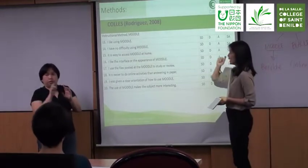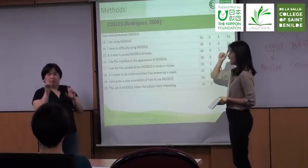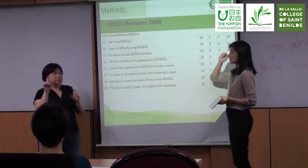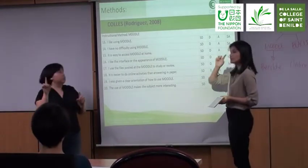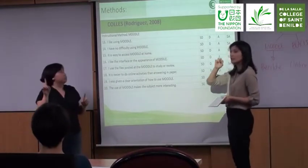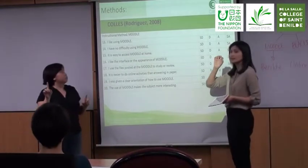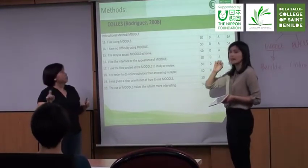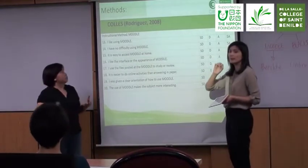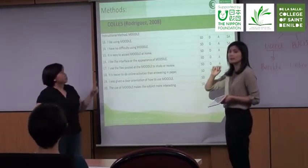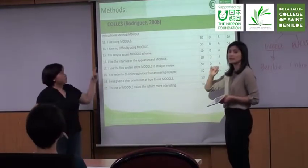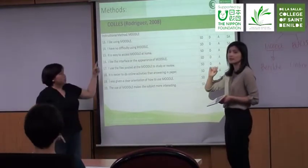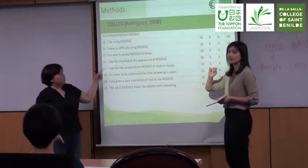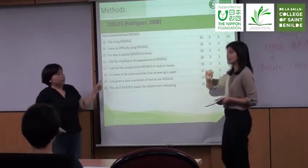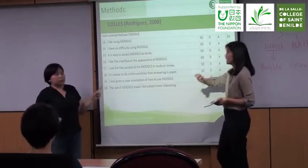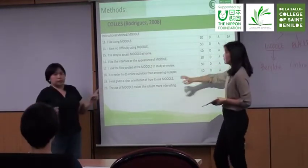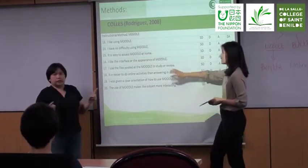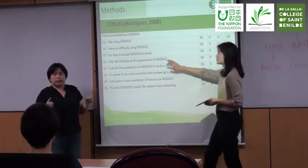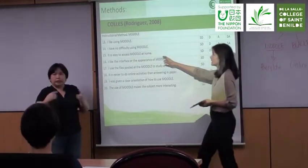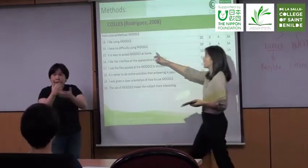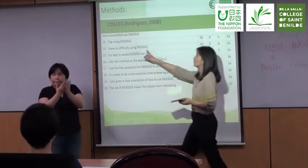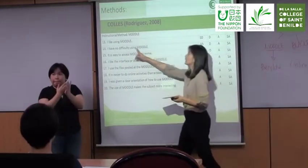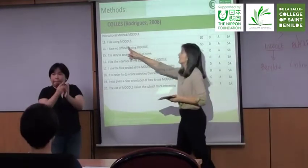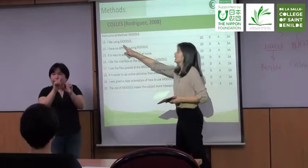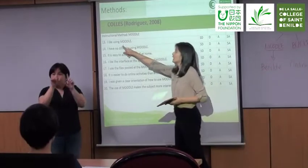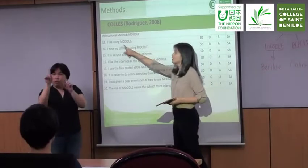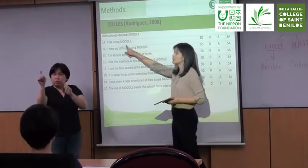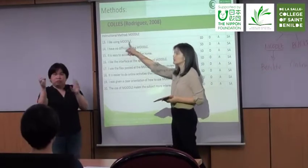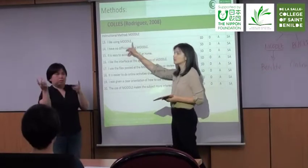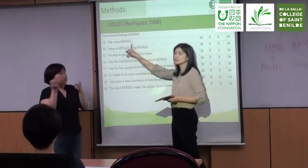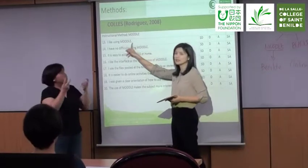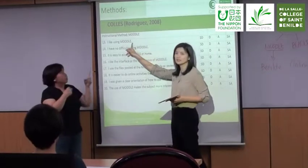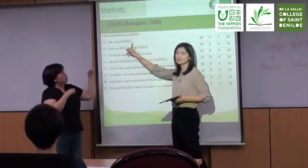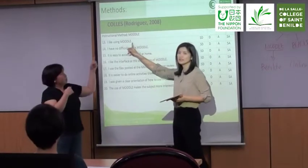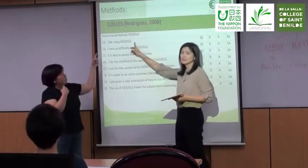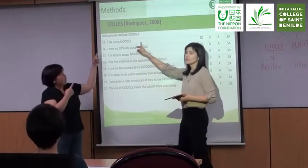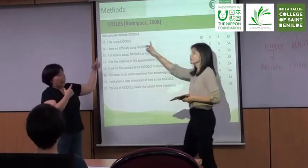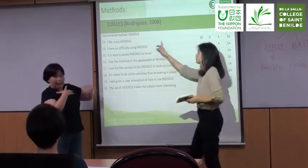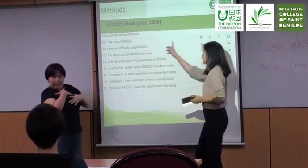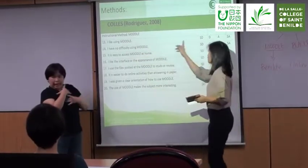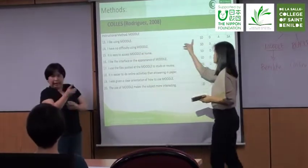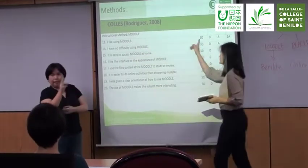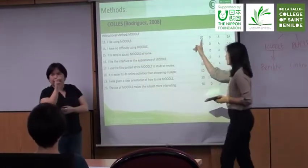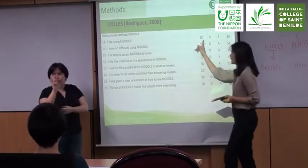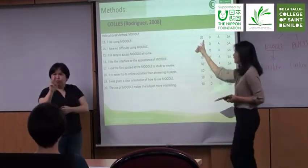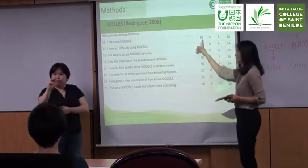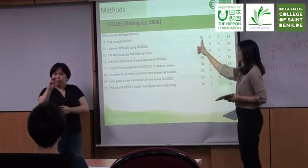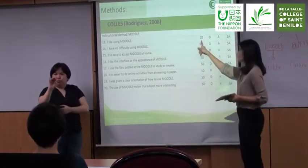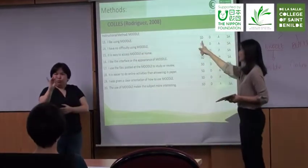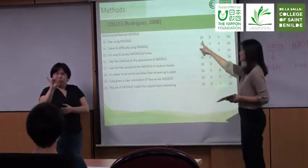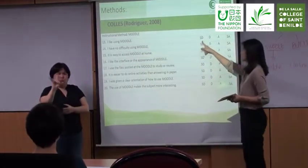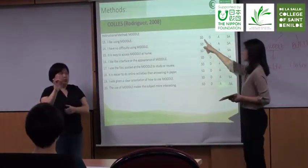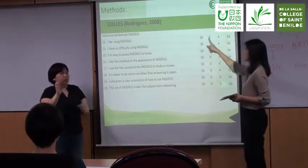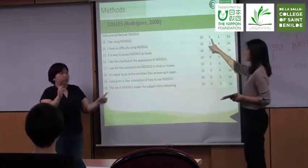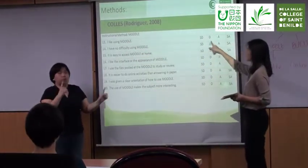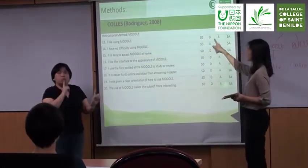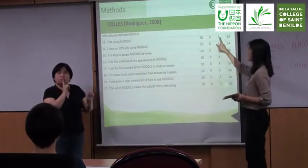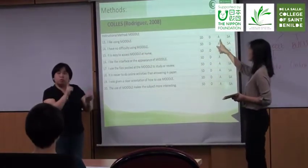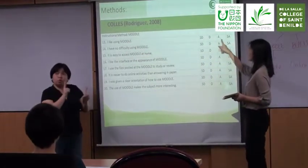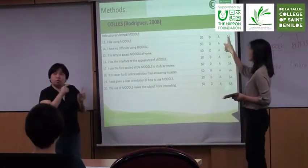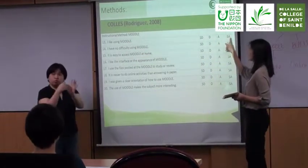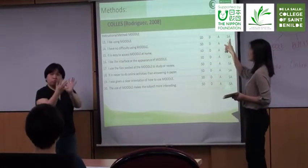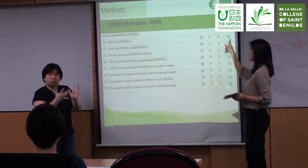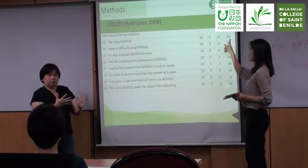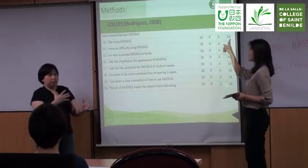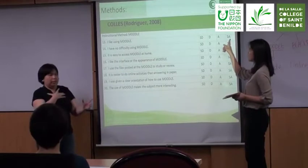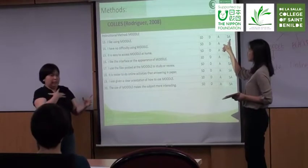contest. I just got samples of the statements. For example, I like choosing MOODLE. So they choose whether they strongly disagree,